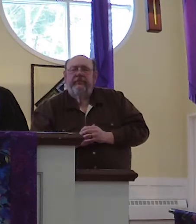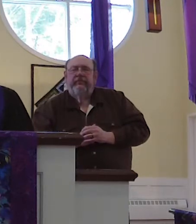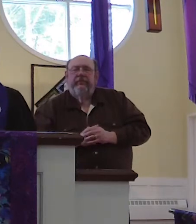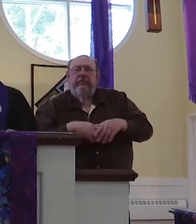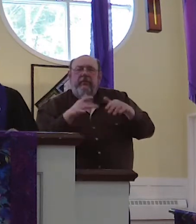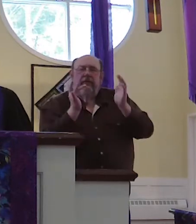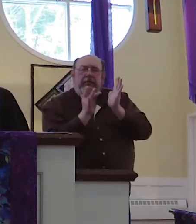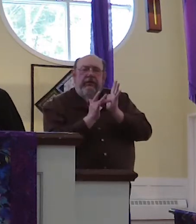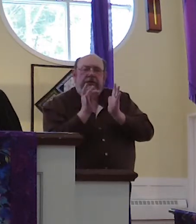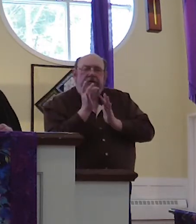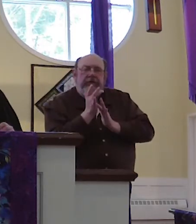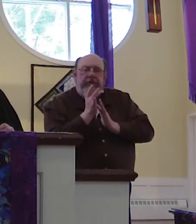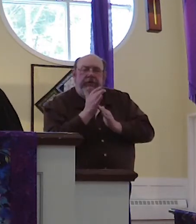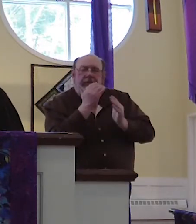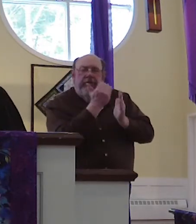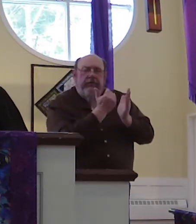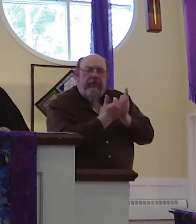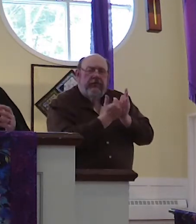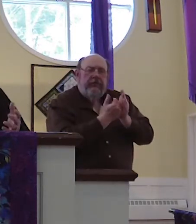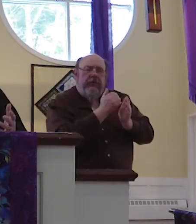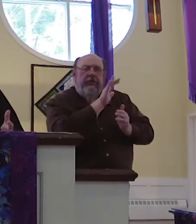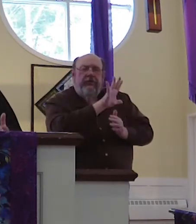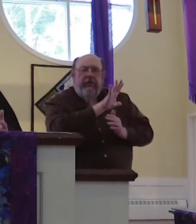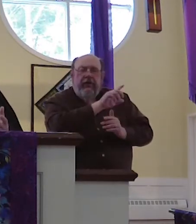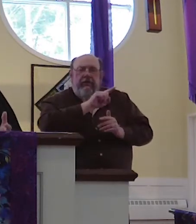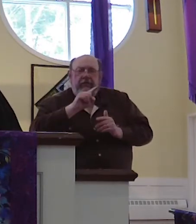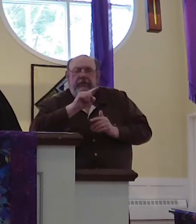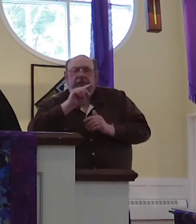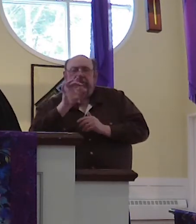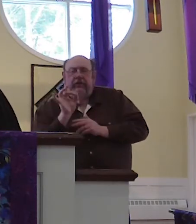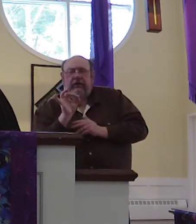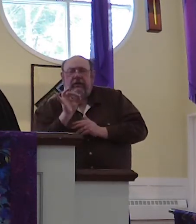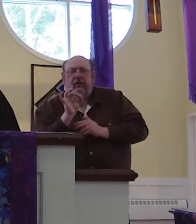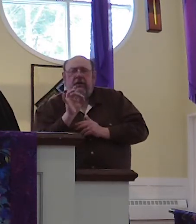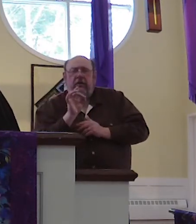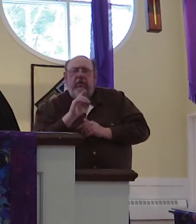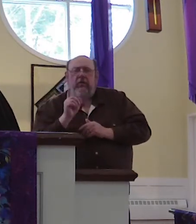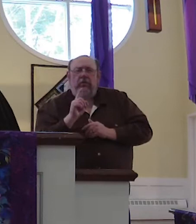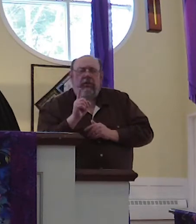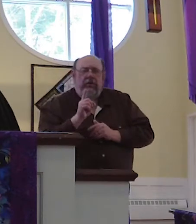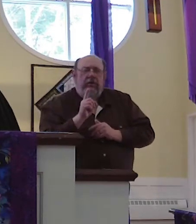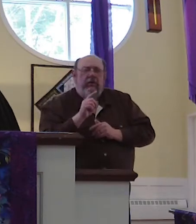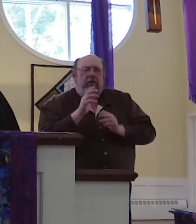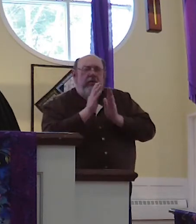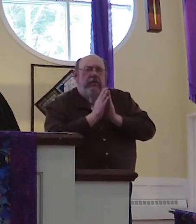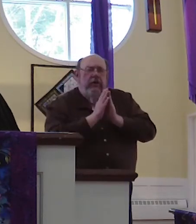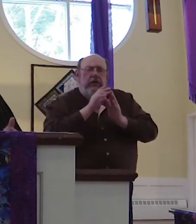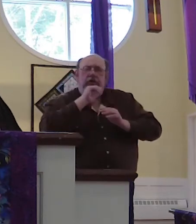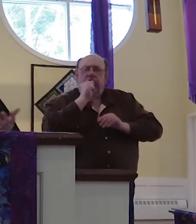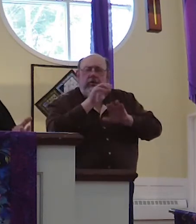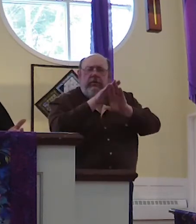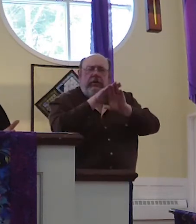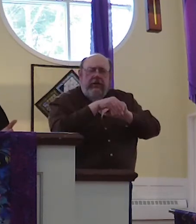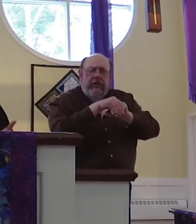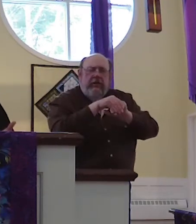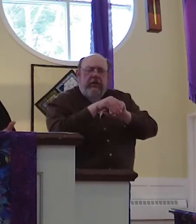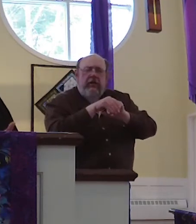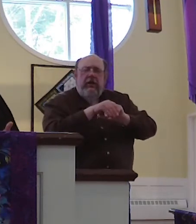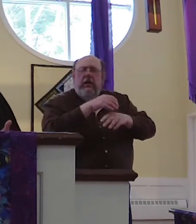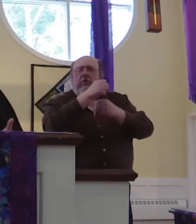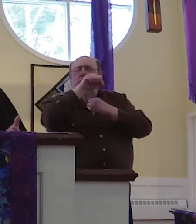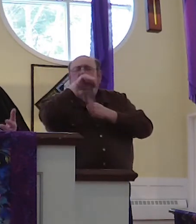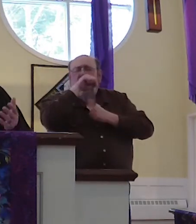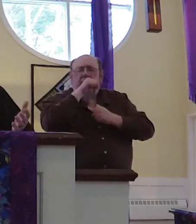Jesus says in verses 5 through 8, "And whenever you pray, do not be like the hypocrites, for they love to stand and pray in